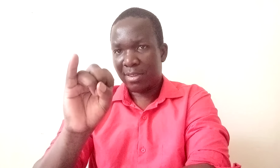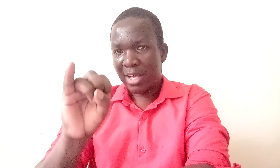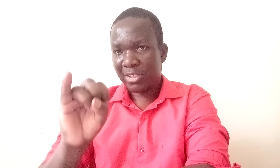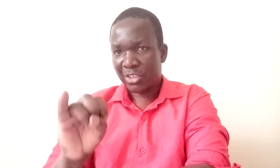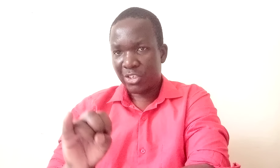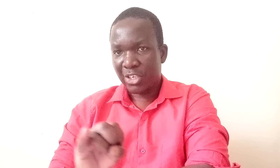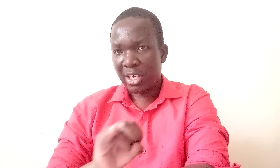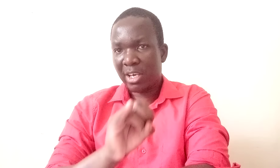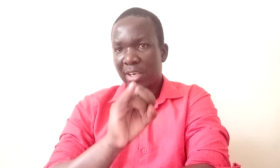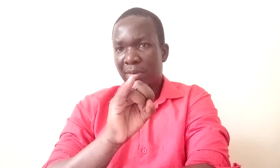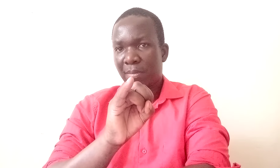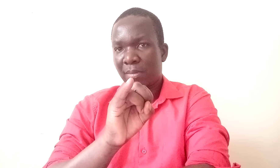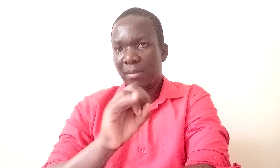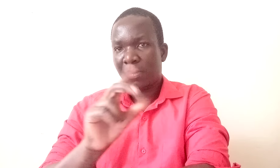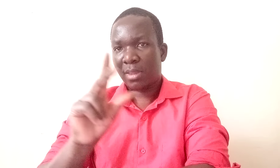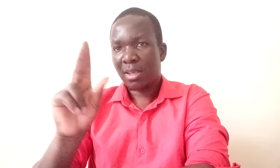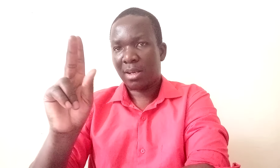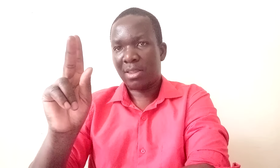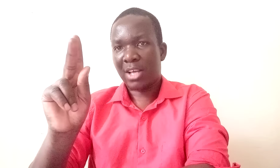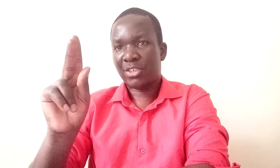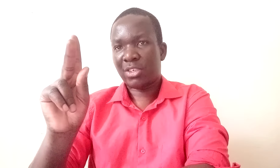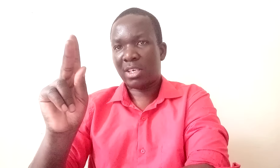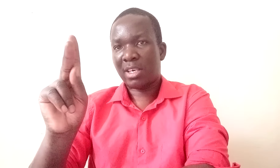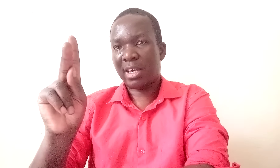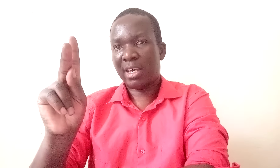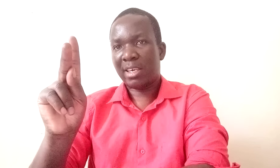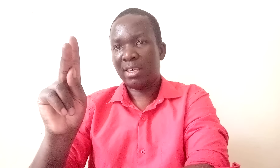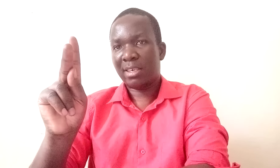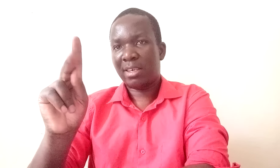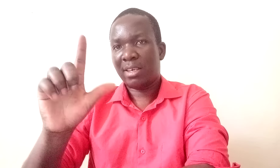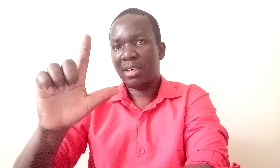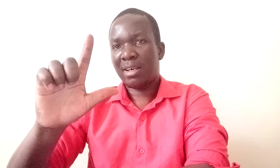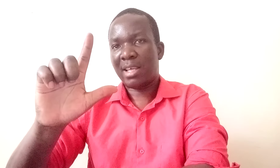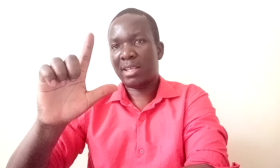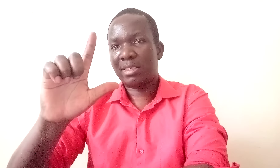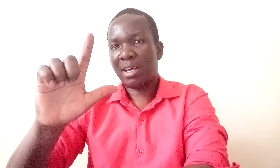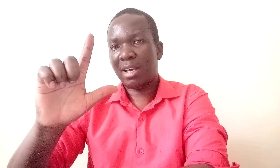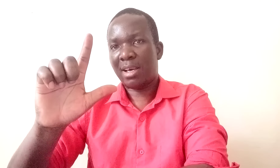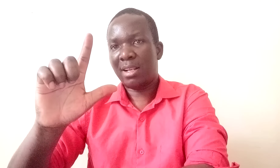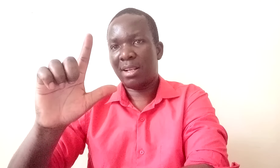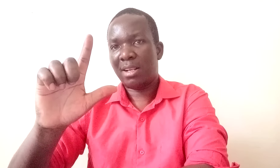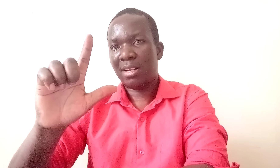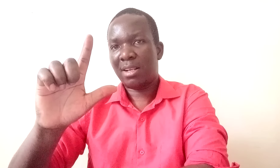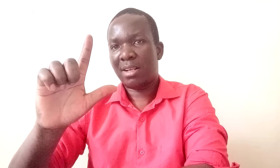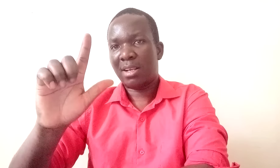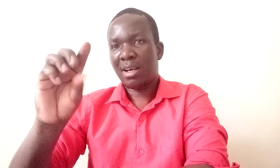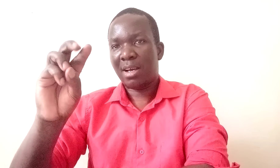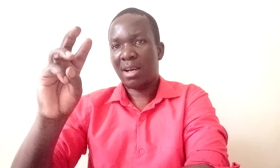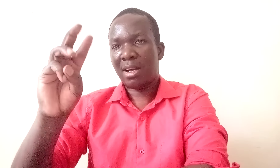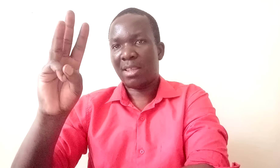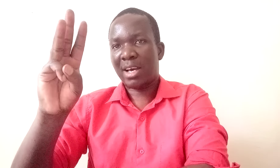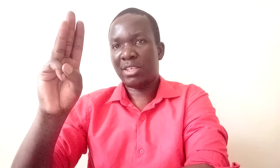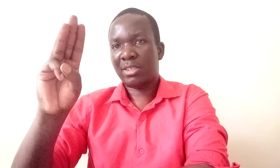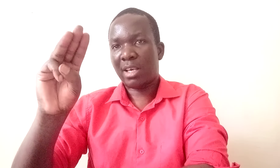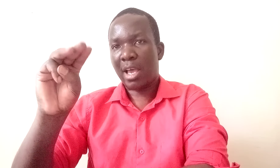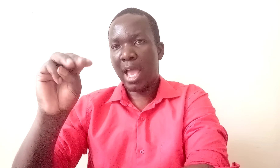That's J. That's K. That's L. That is